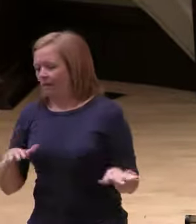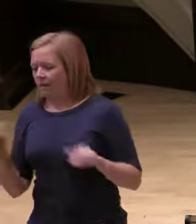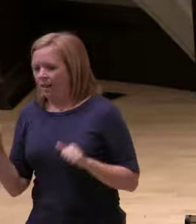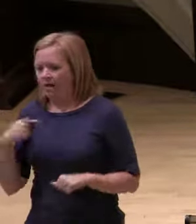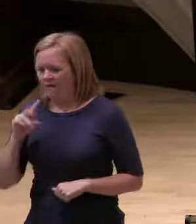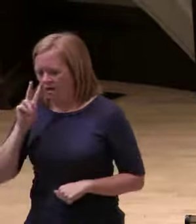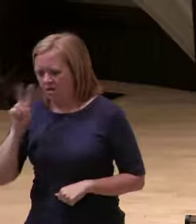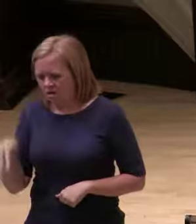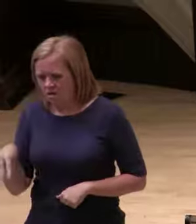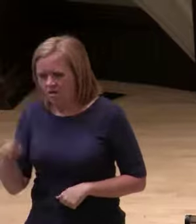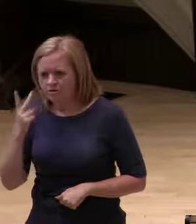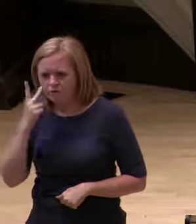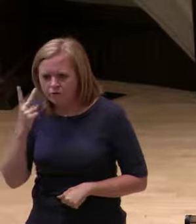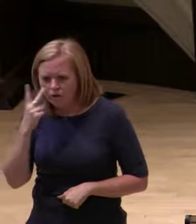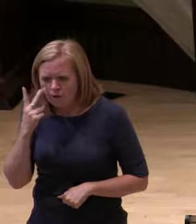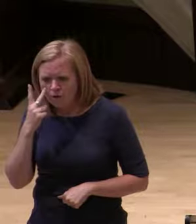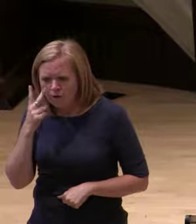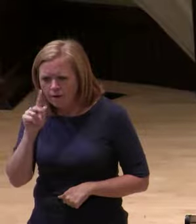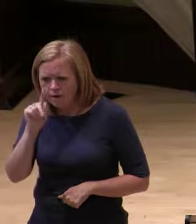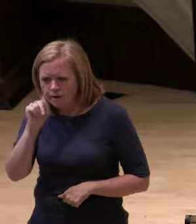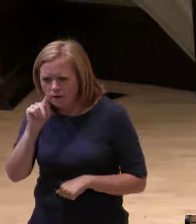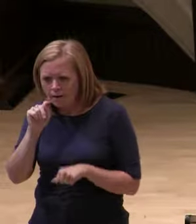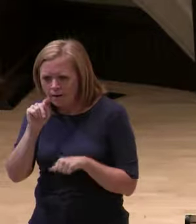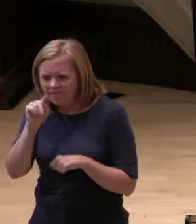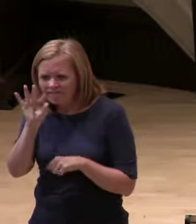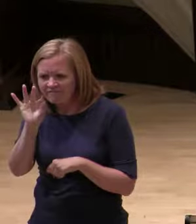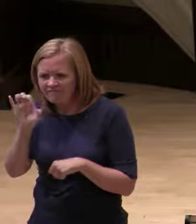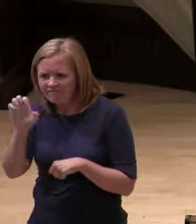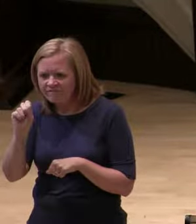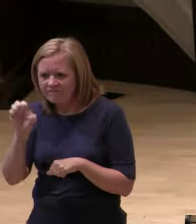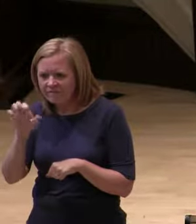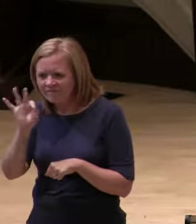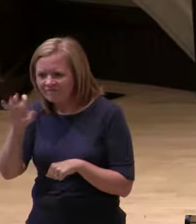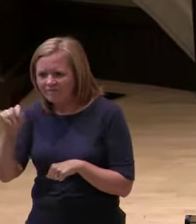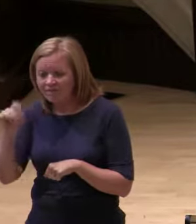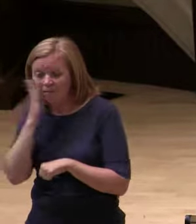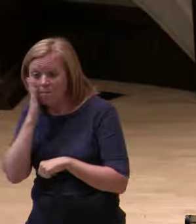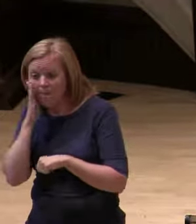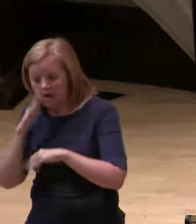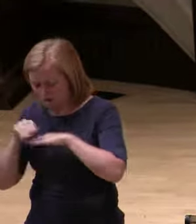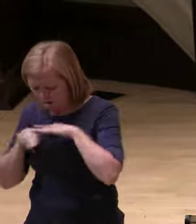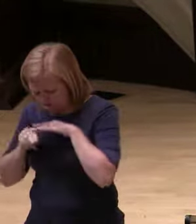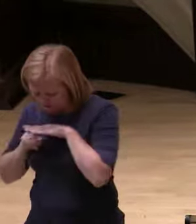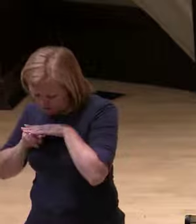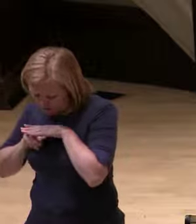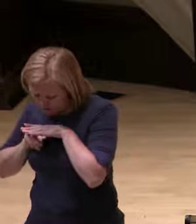looked down and saw the tips of 2 feet sticking out from under the bed.